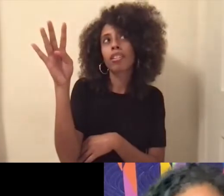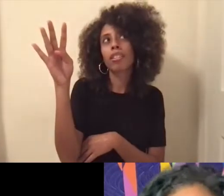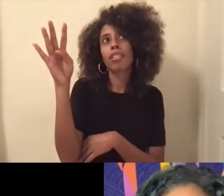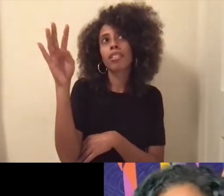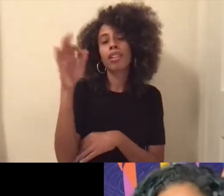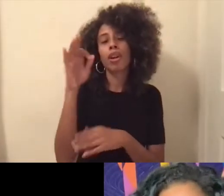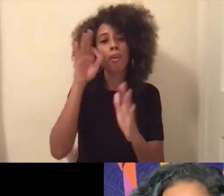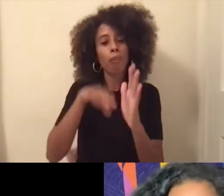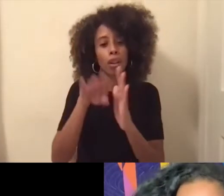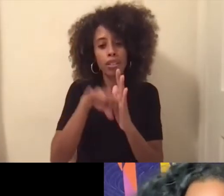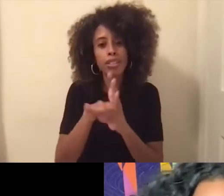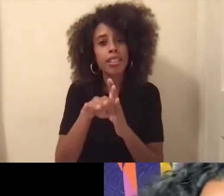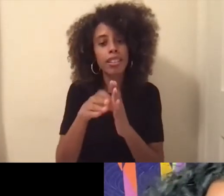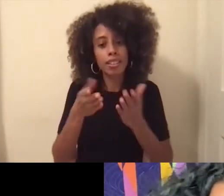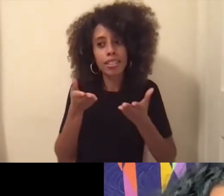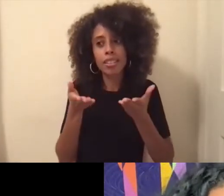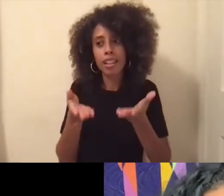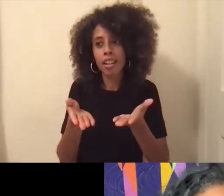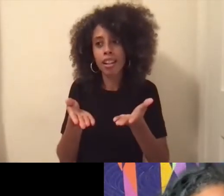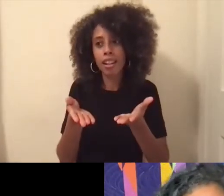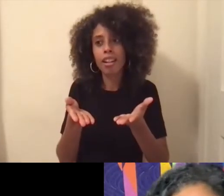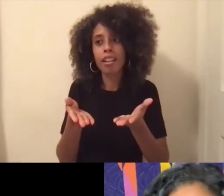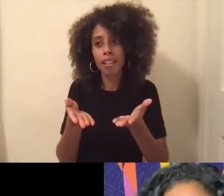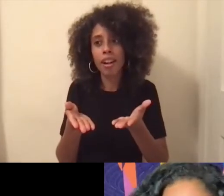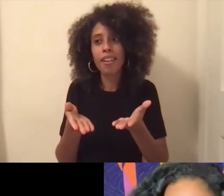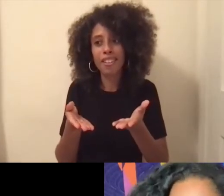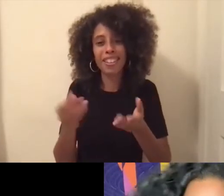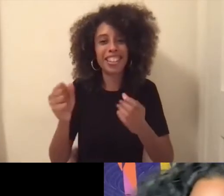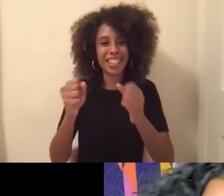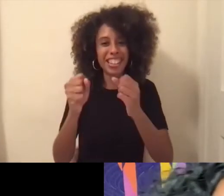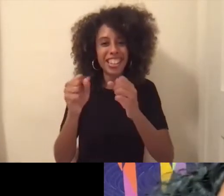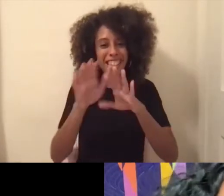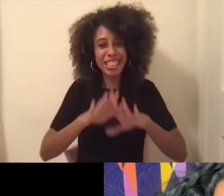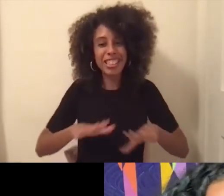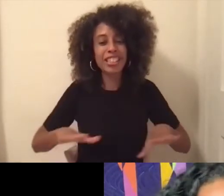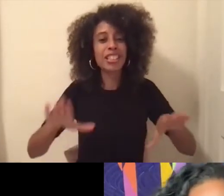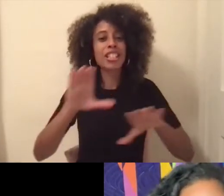available. The studio as freedom, as healing.